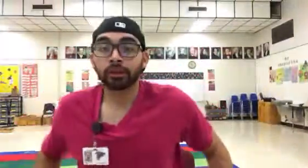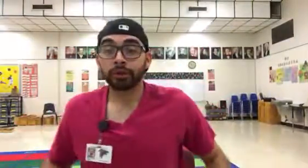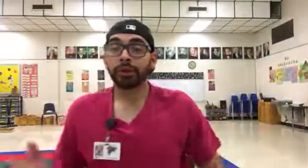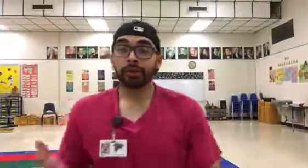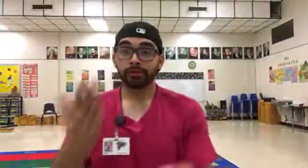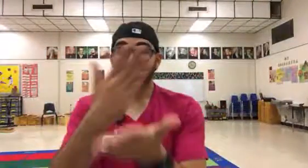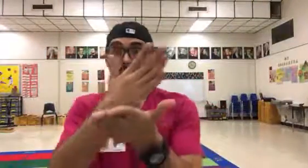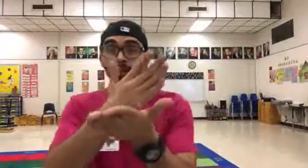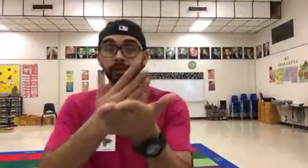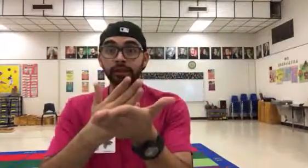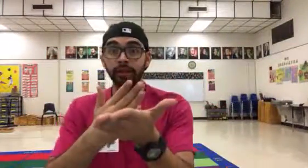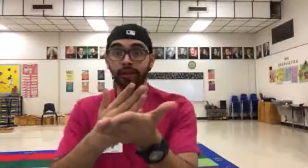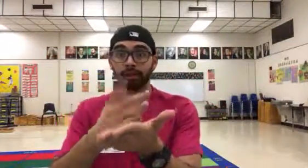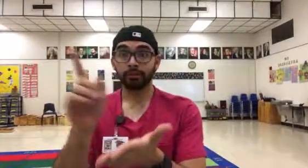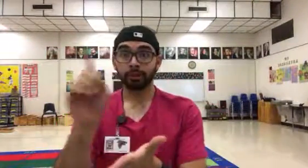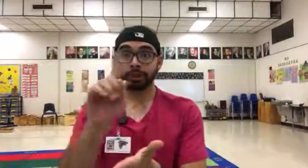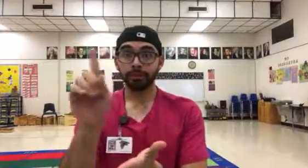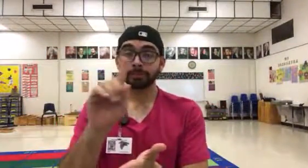somewhere again. So, somewhere